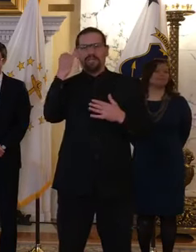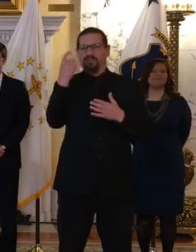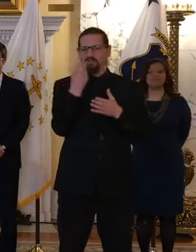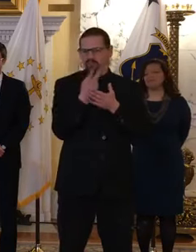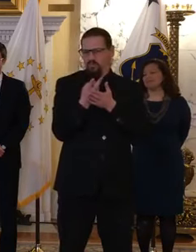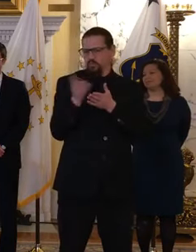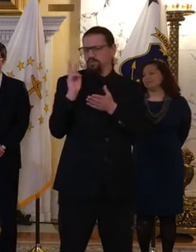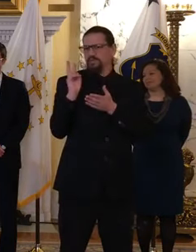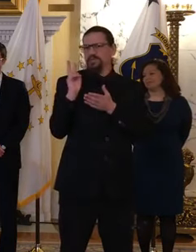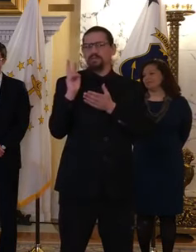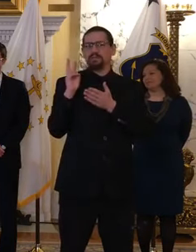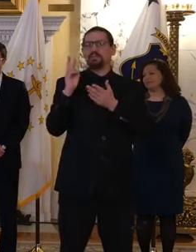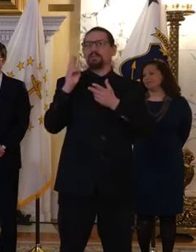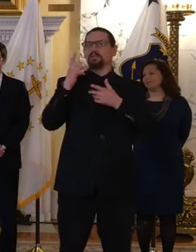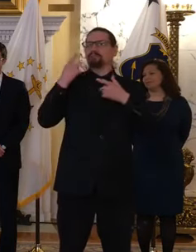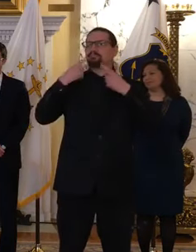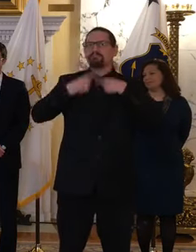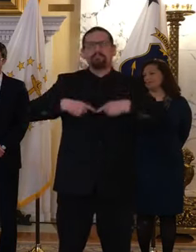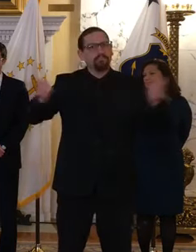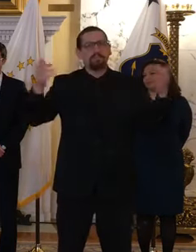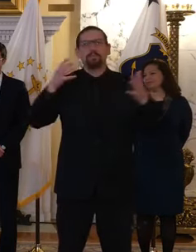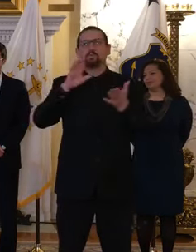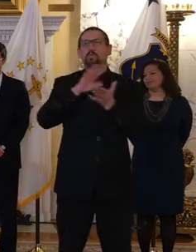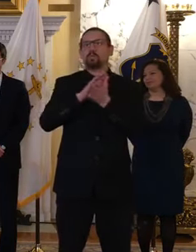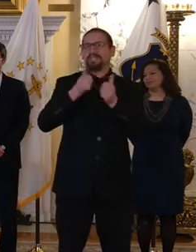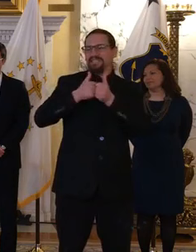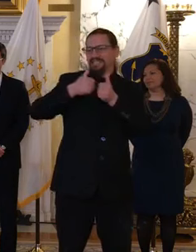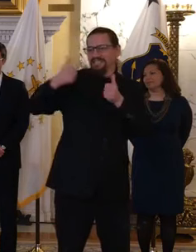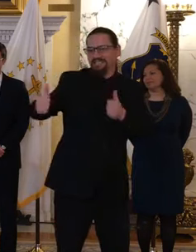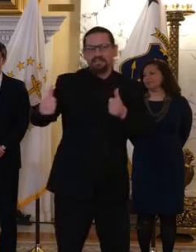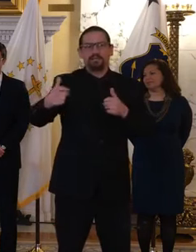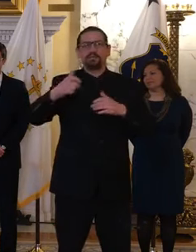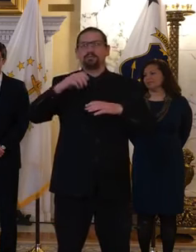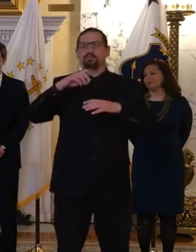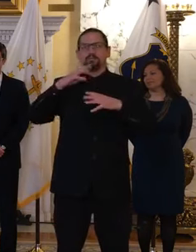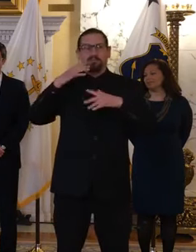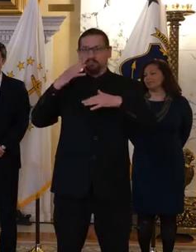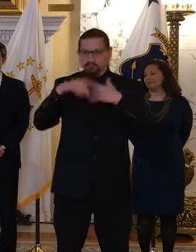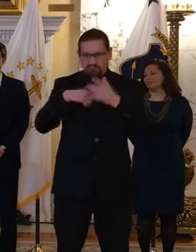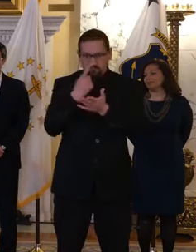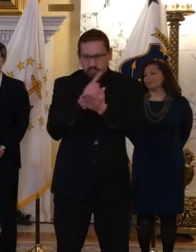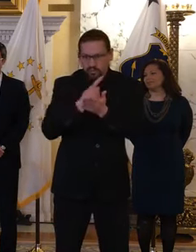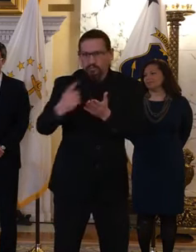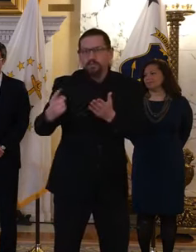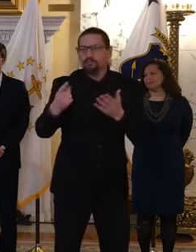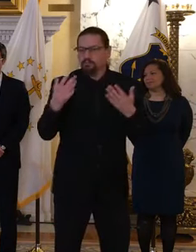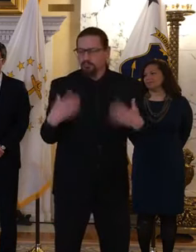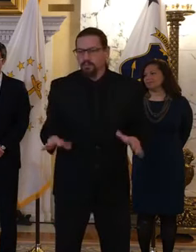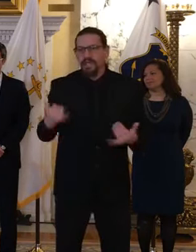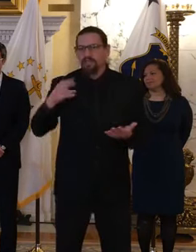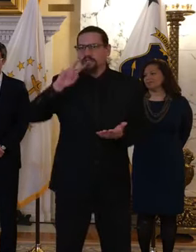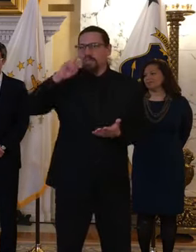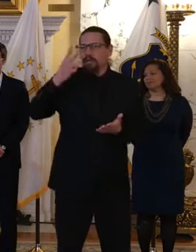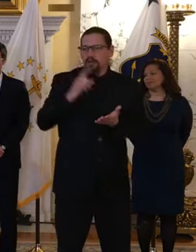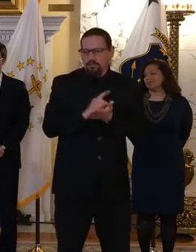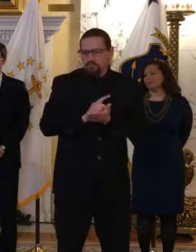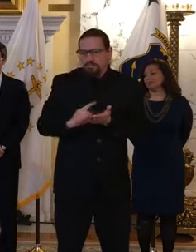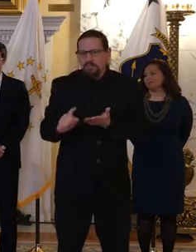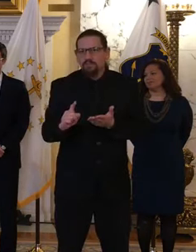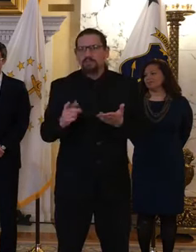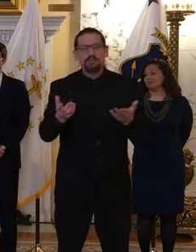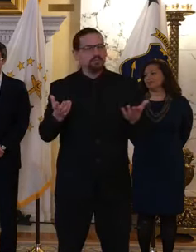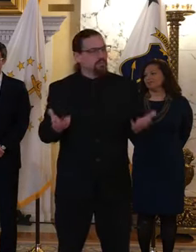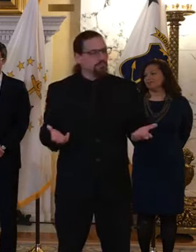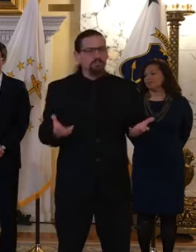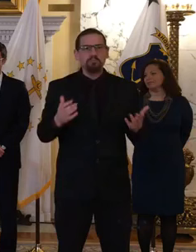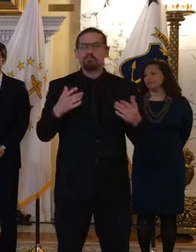learning, and we've only been doing it for 1 week. I know certainly for me, it seems like it's been much longer, and